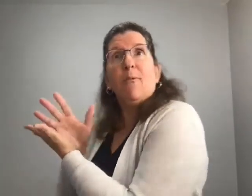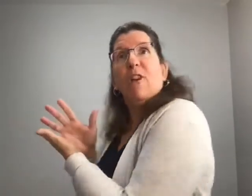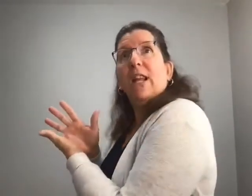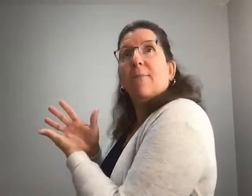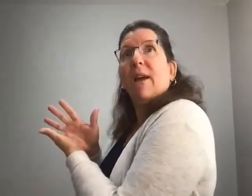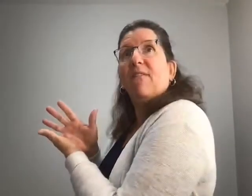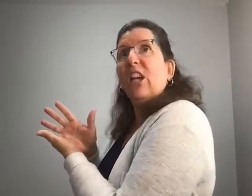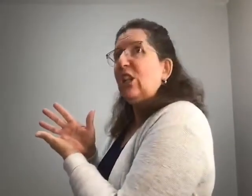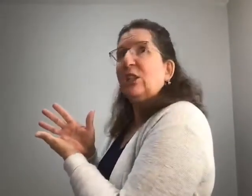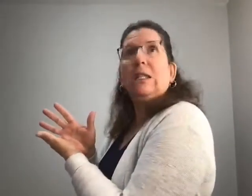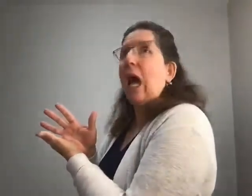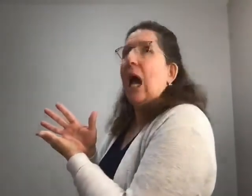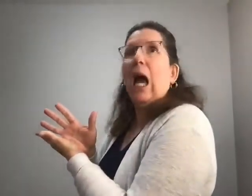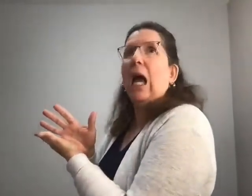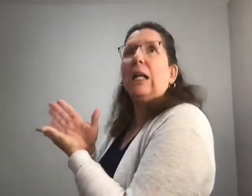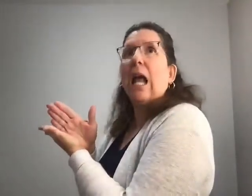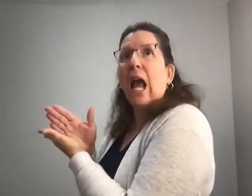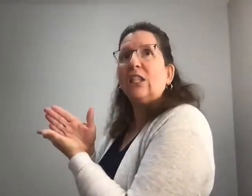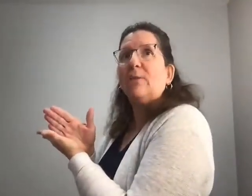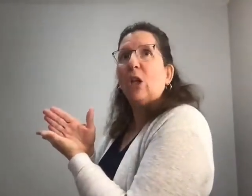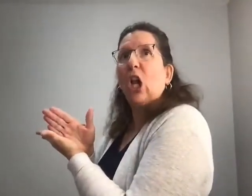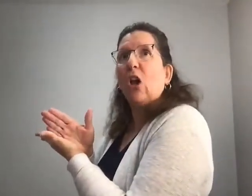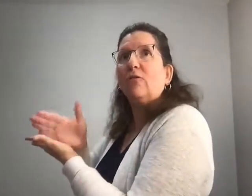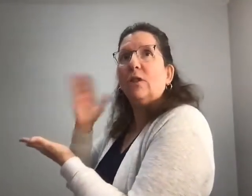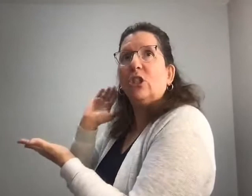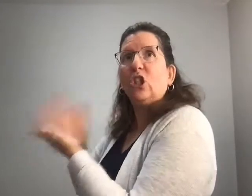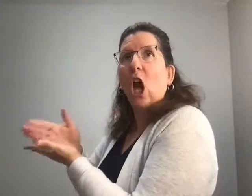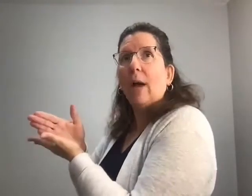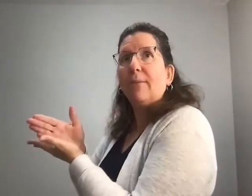separated my fingers. It has to be closed, stopped.